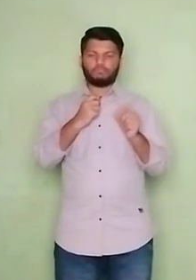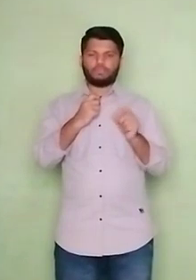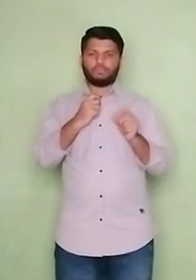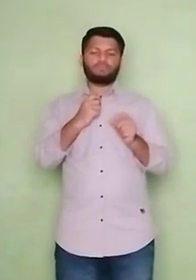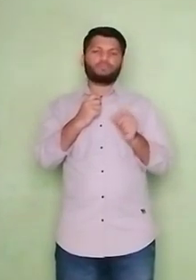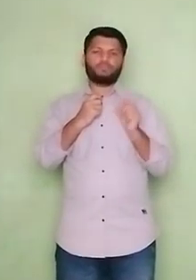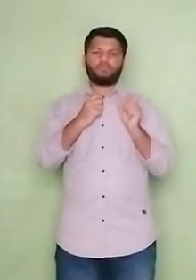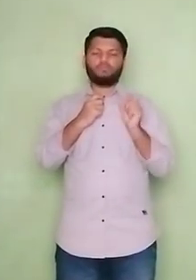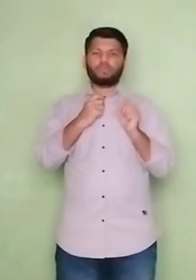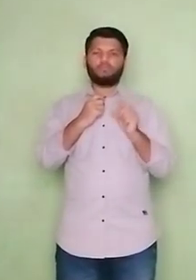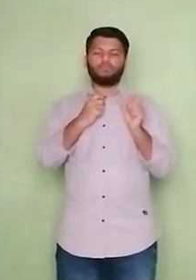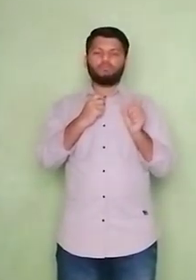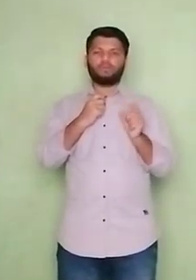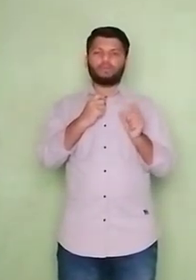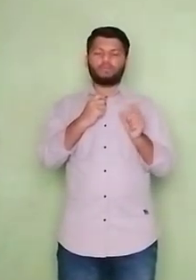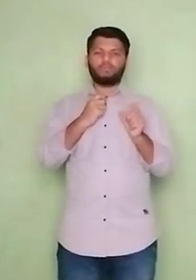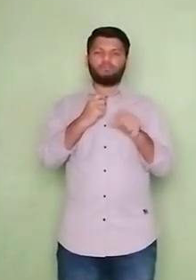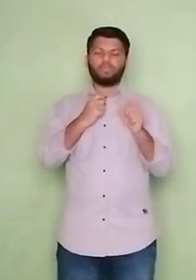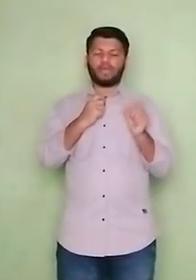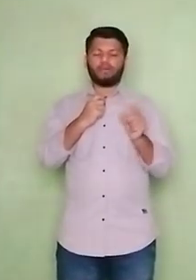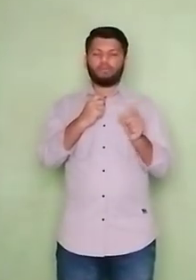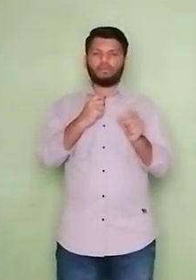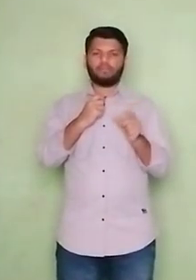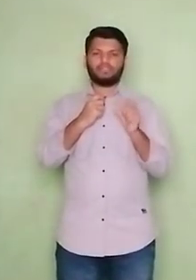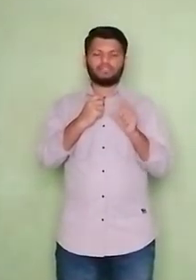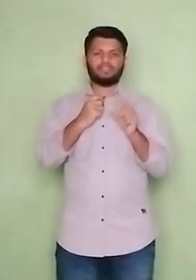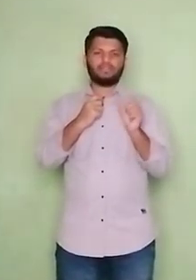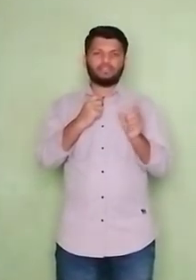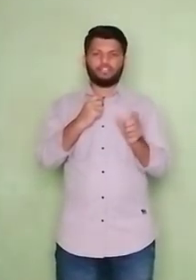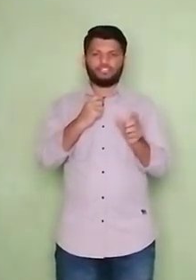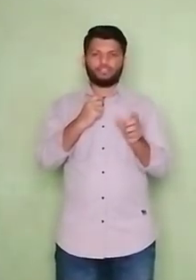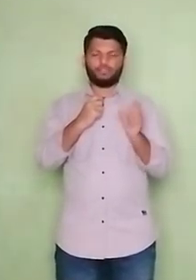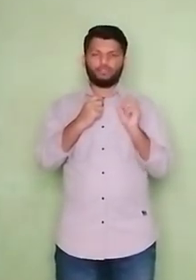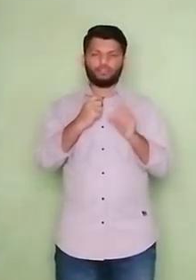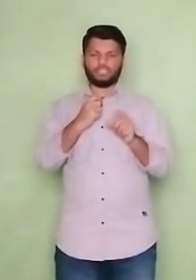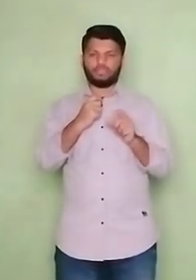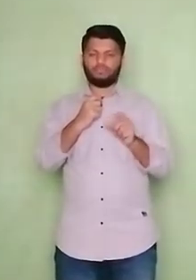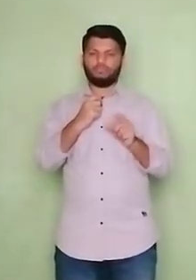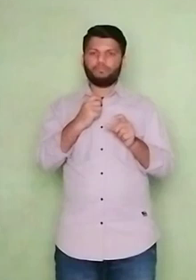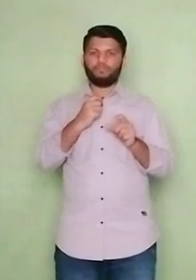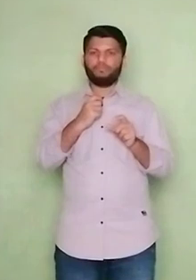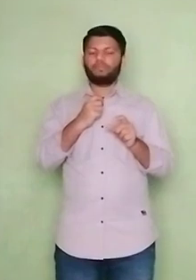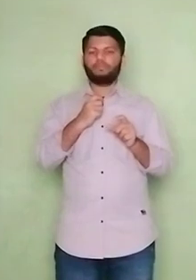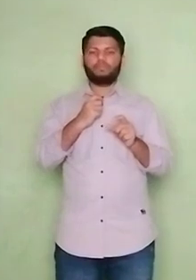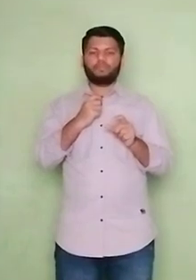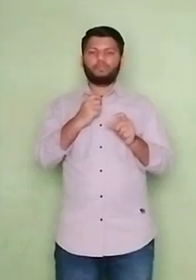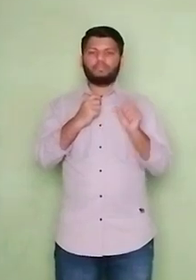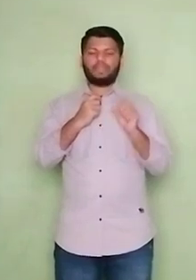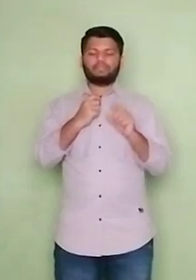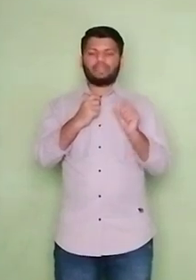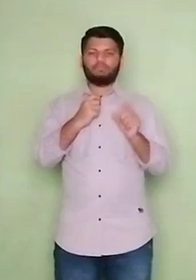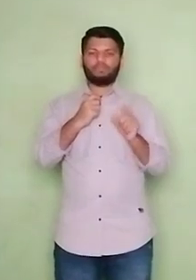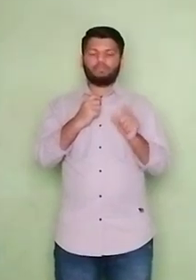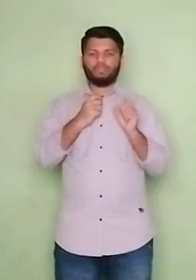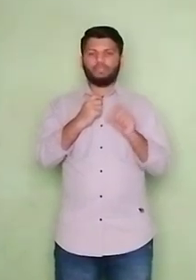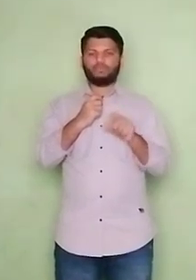statement, so when we have one single condition to check, that time we use